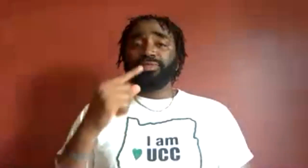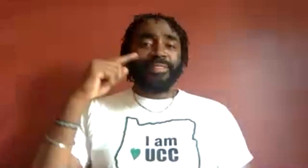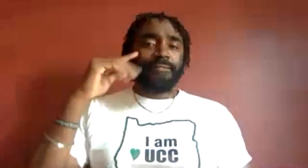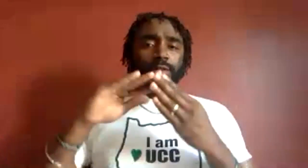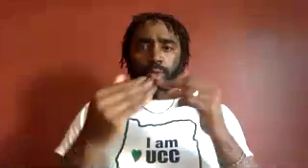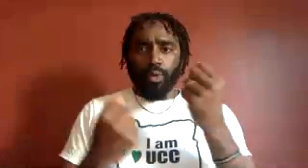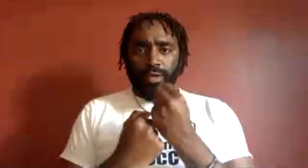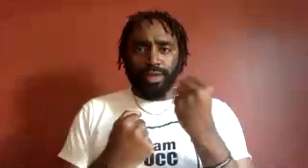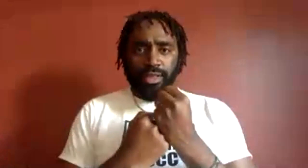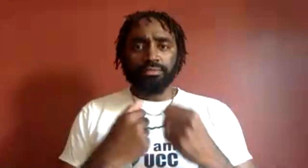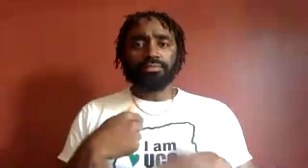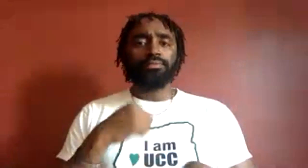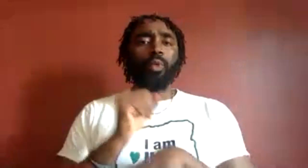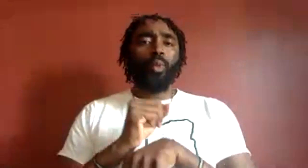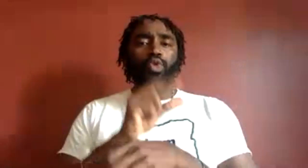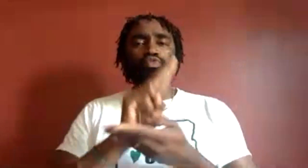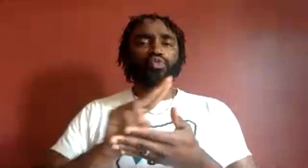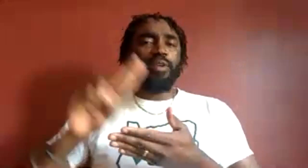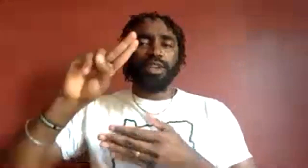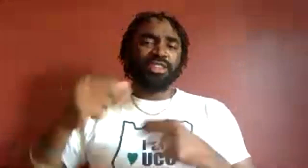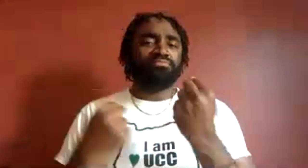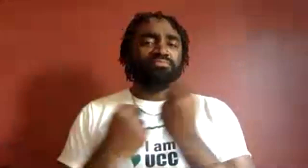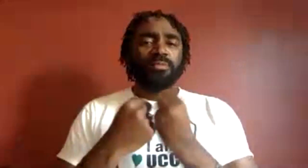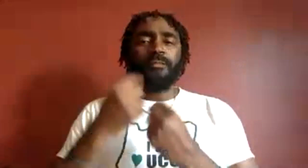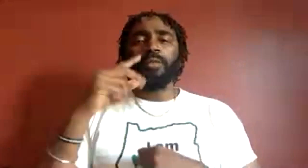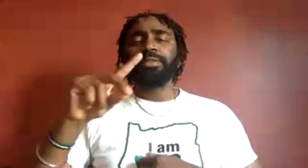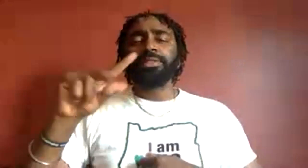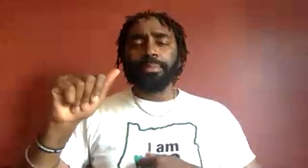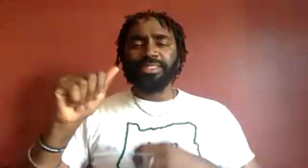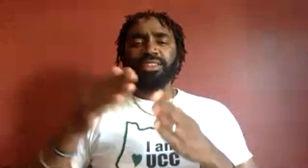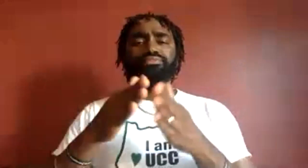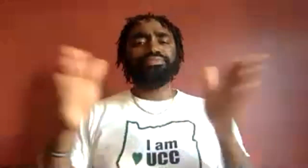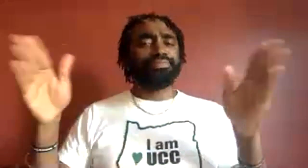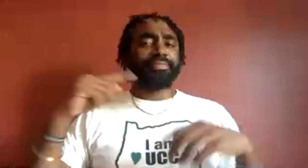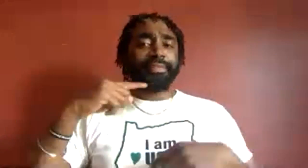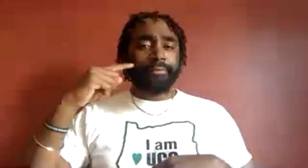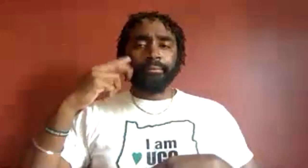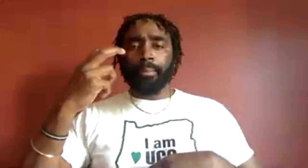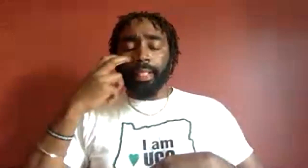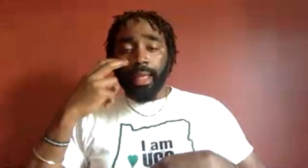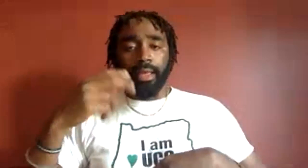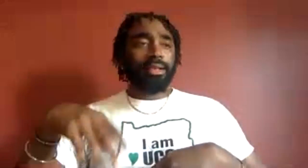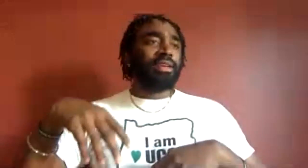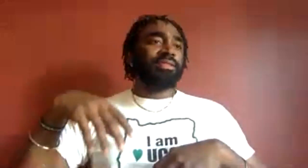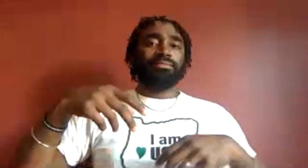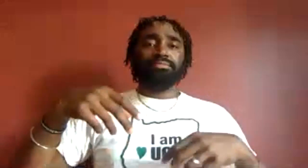myself. I'm a deaf community supporter. I work for the university supporting disabilities in general, deaf,